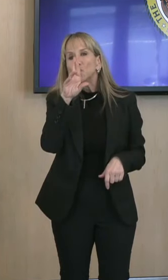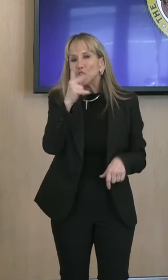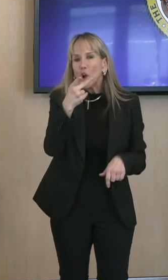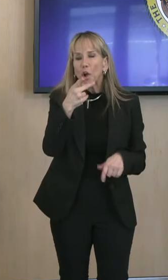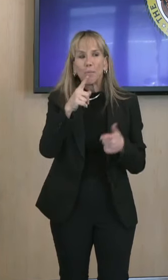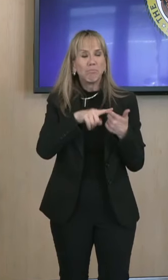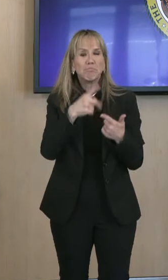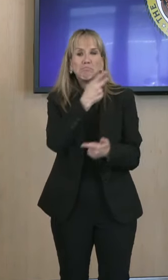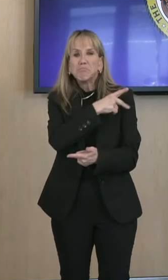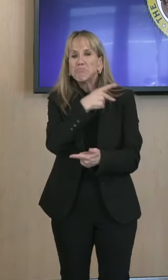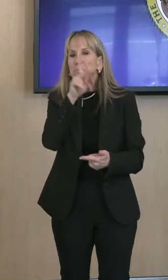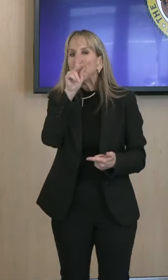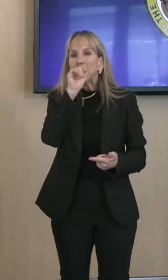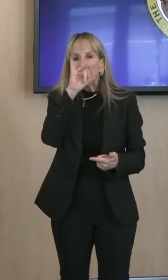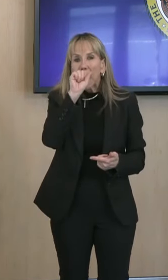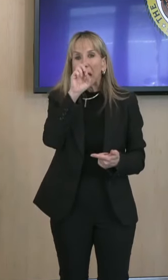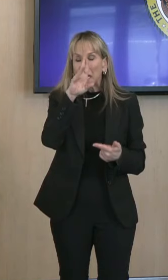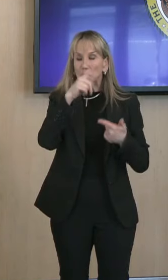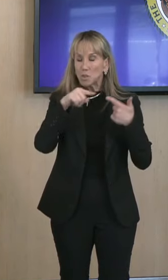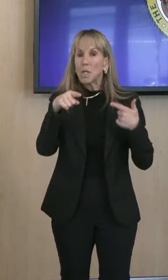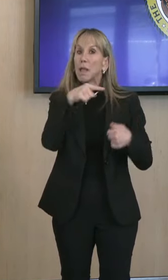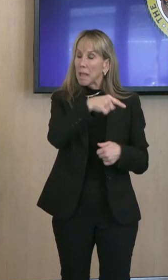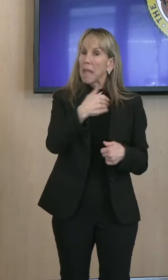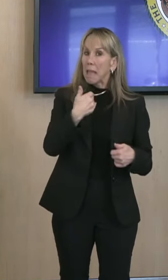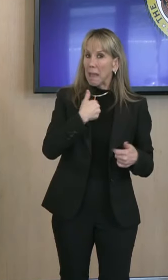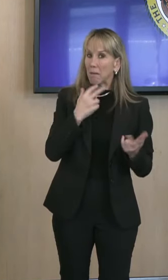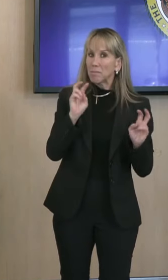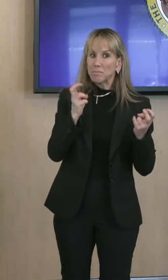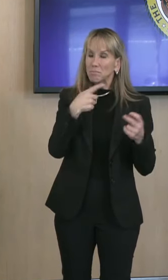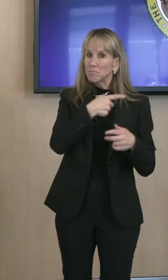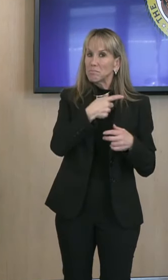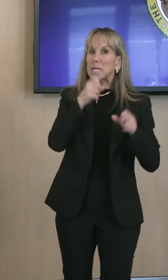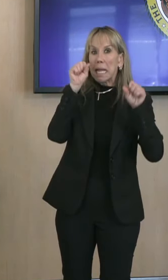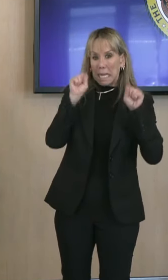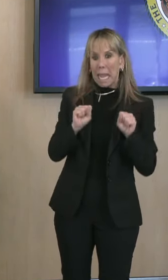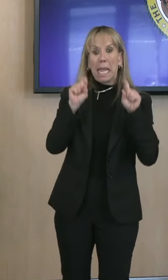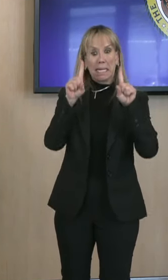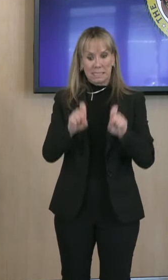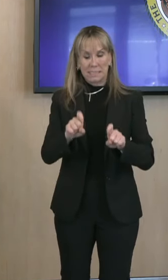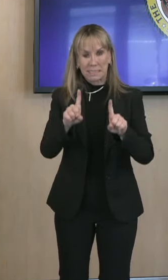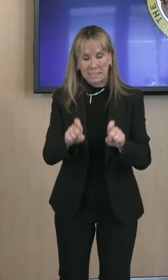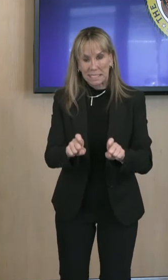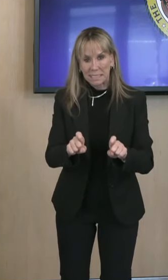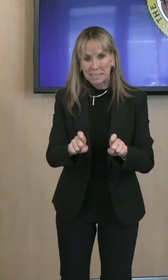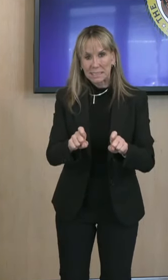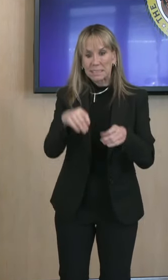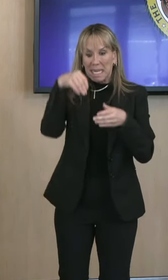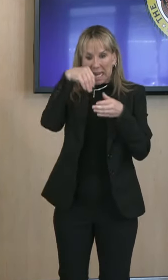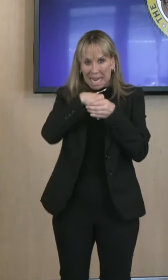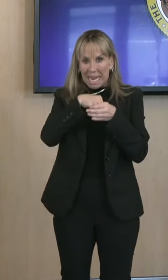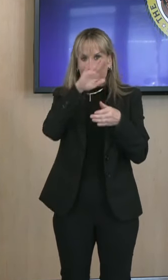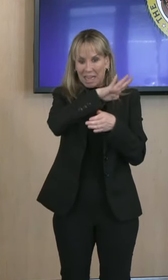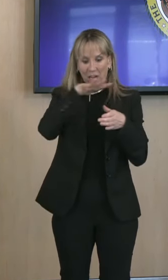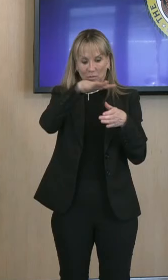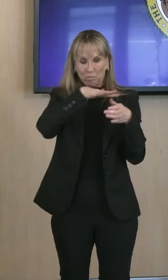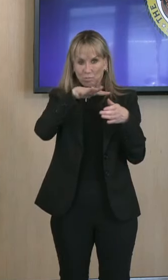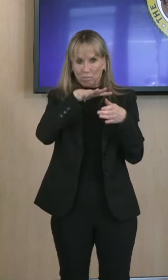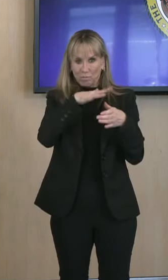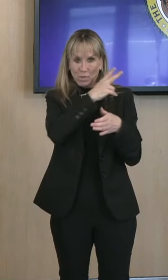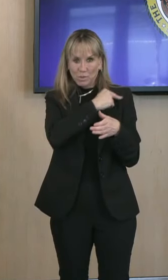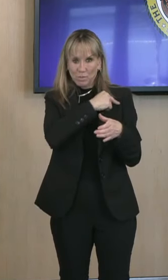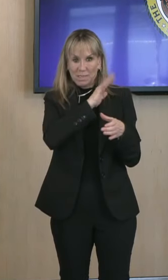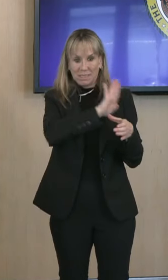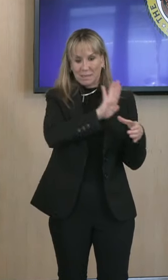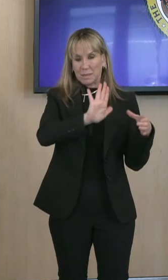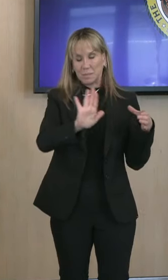others, Kaiser, who have the capacity to do testing within their facilities.